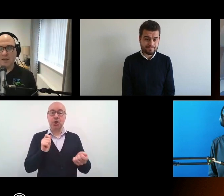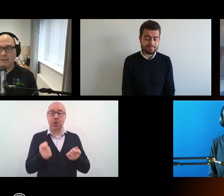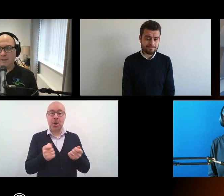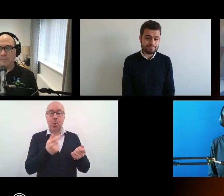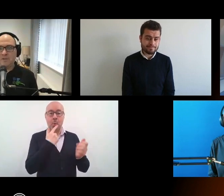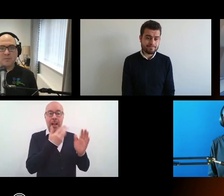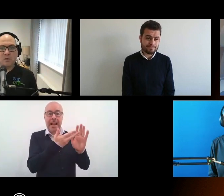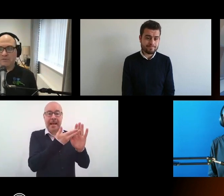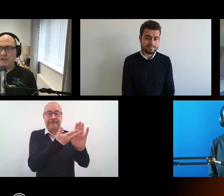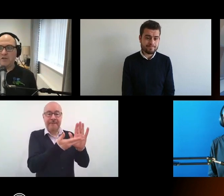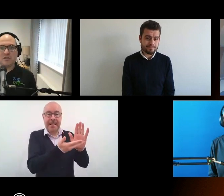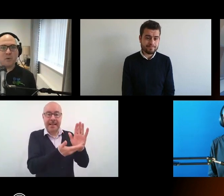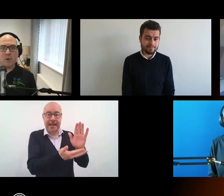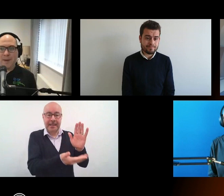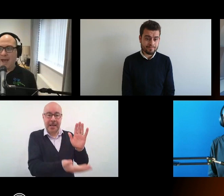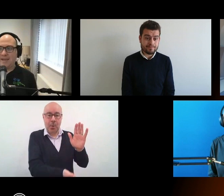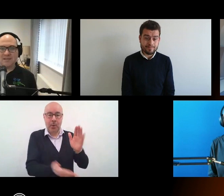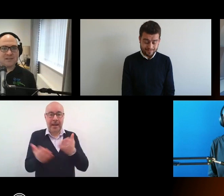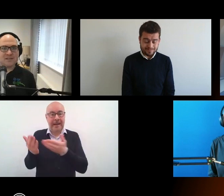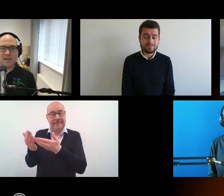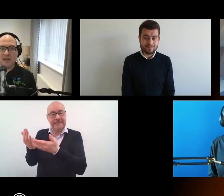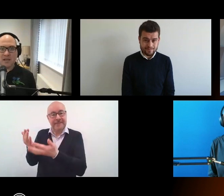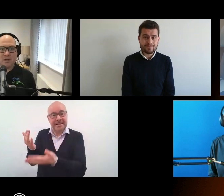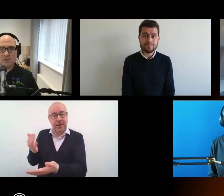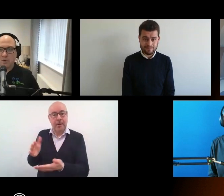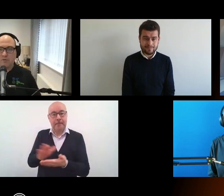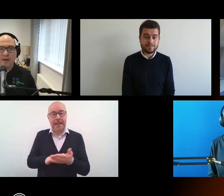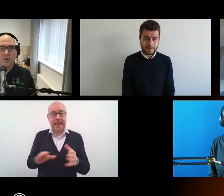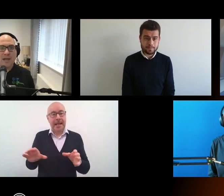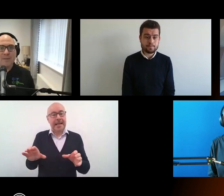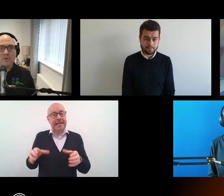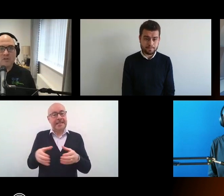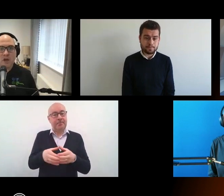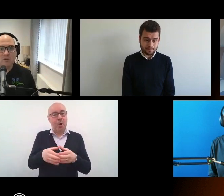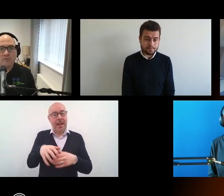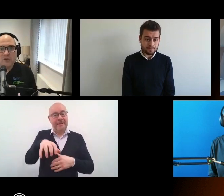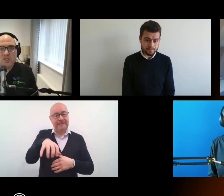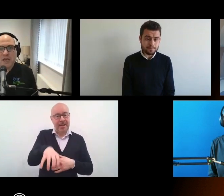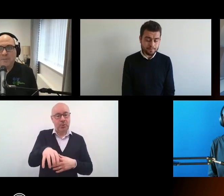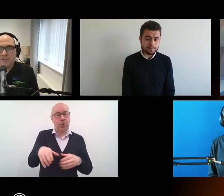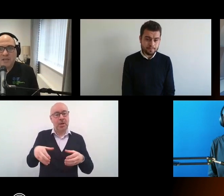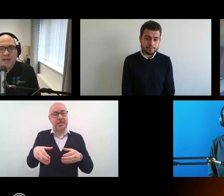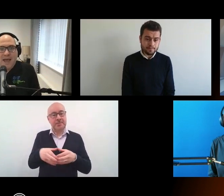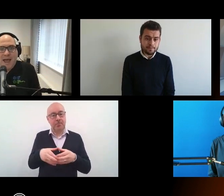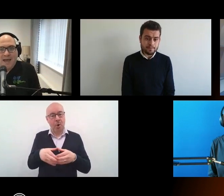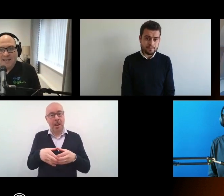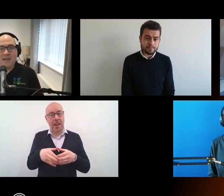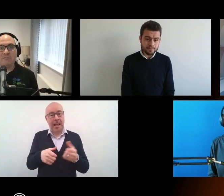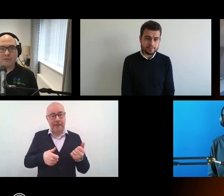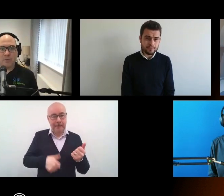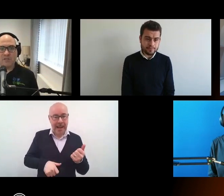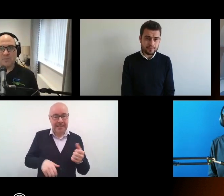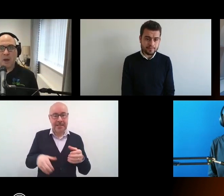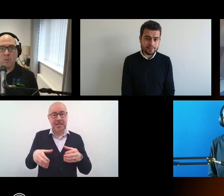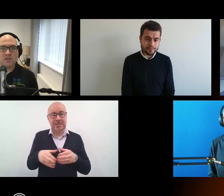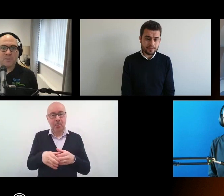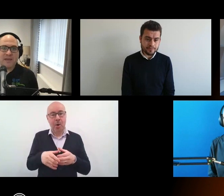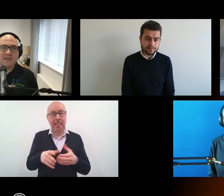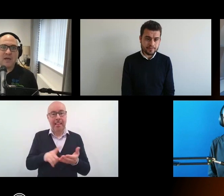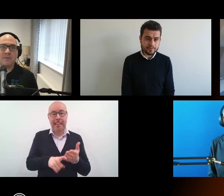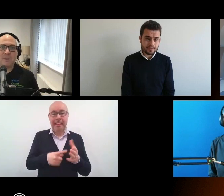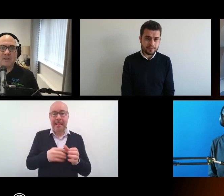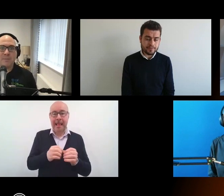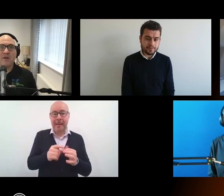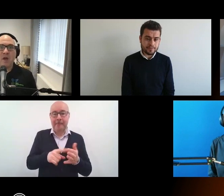industry, smaller venues, smaller bands, you know, smaller record labels are often shaped and influenced by what's